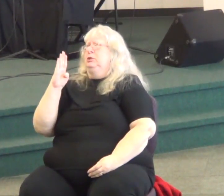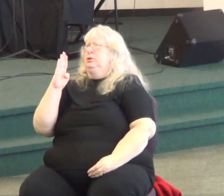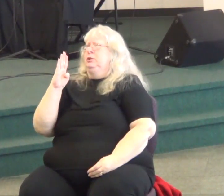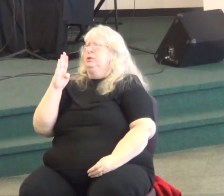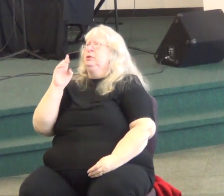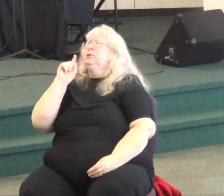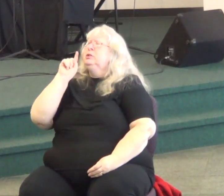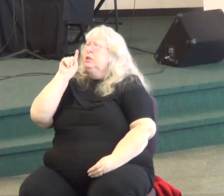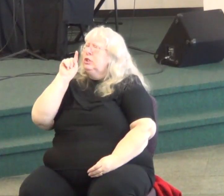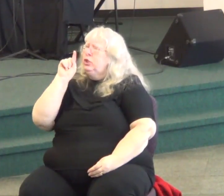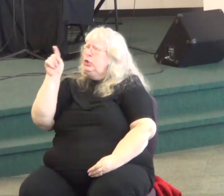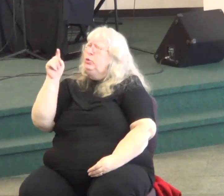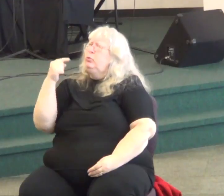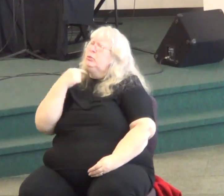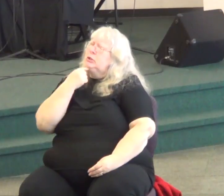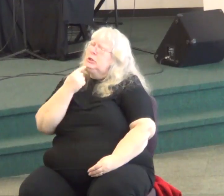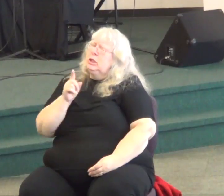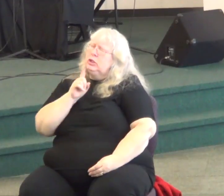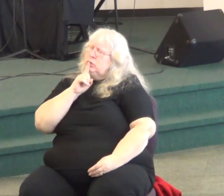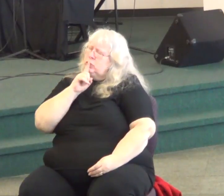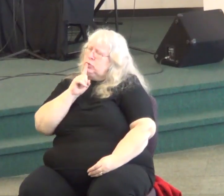were telling the truth about everything you said.